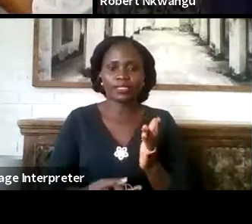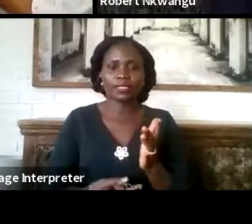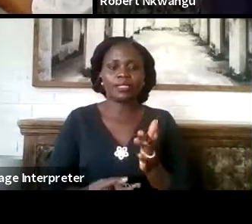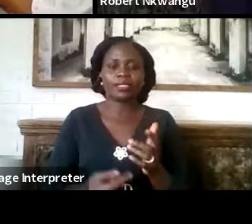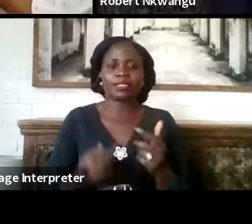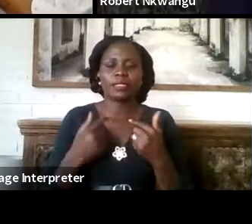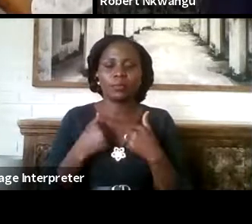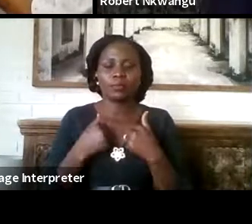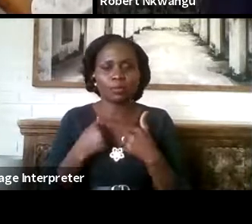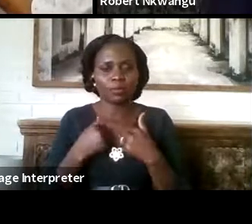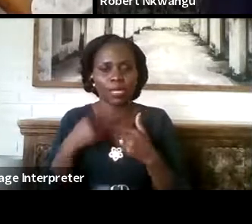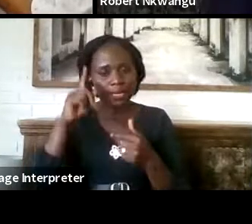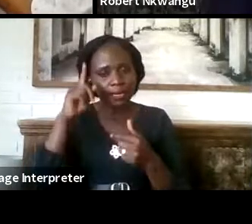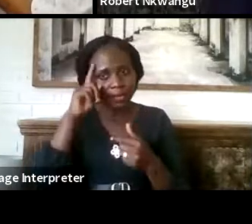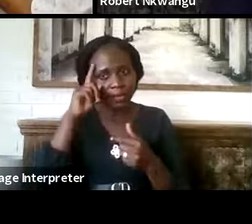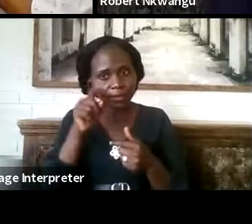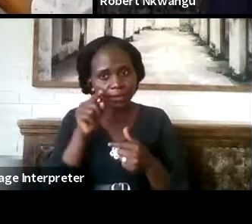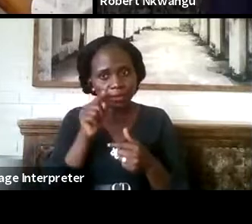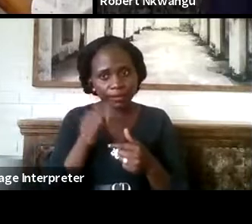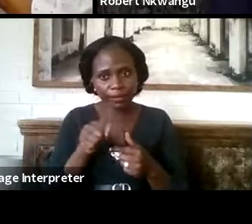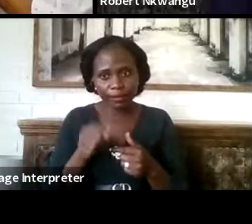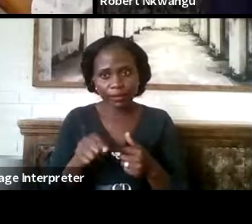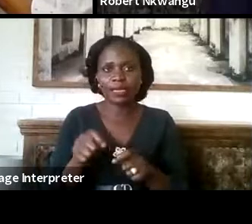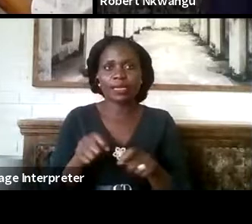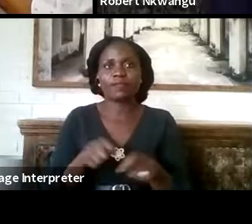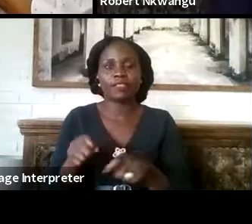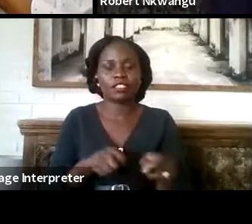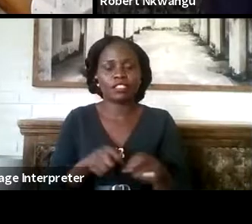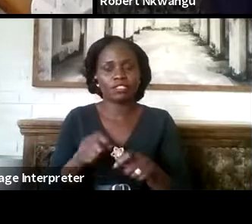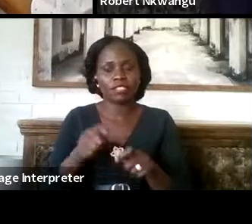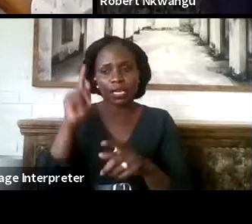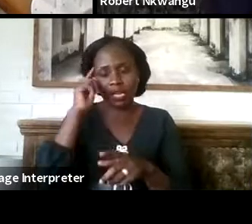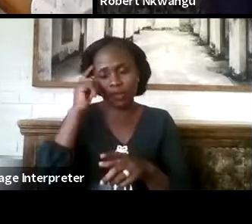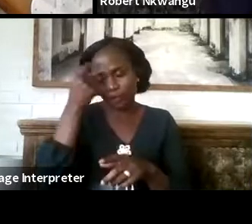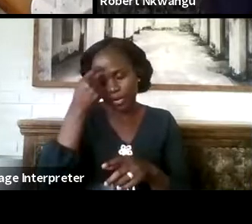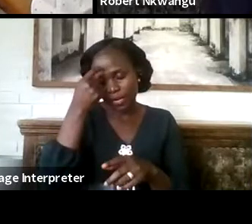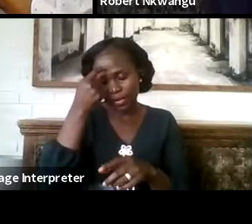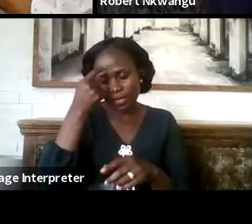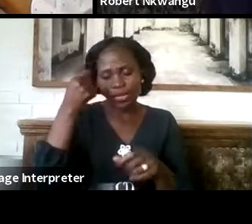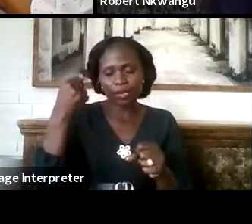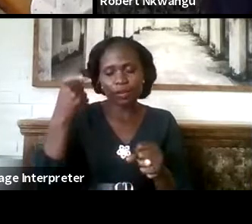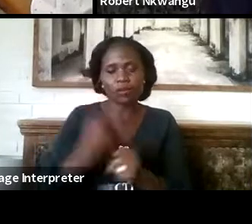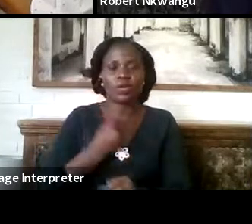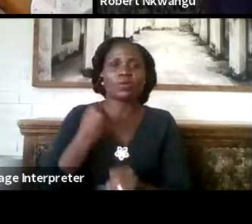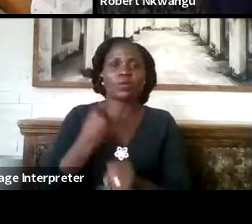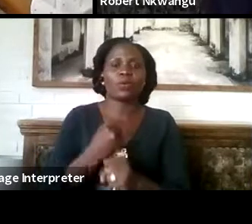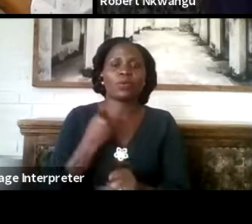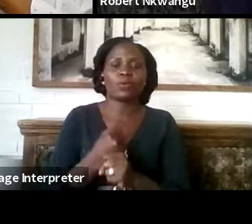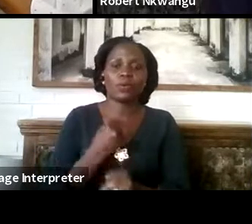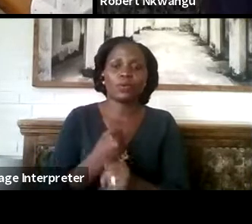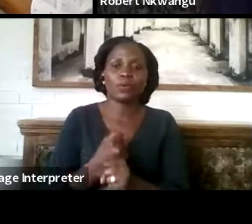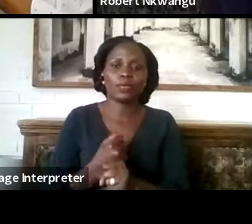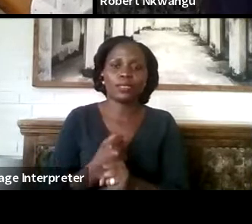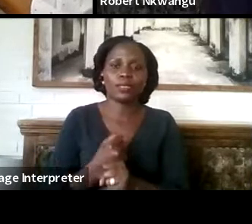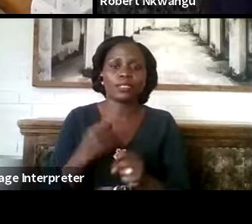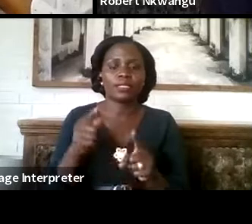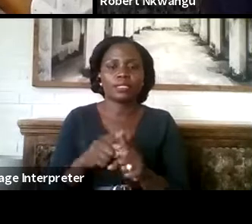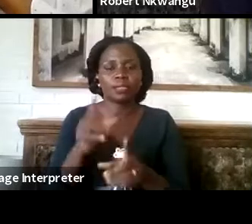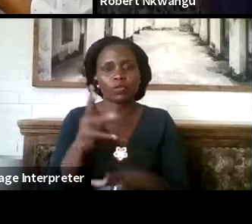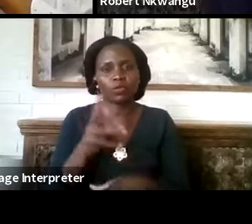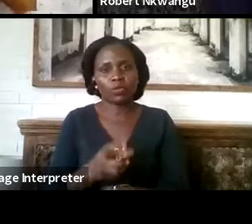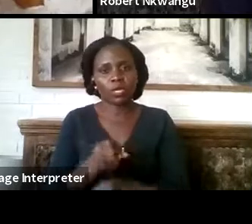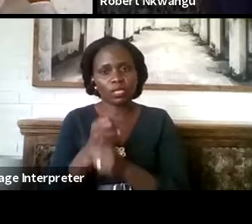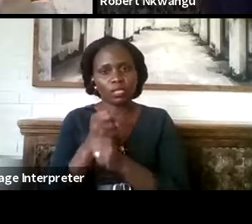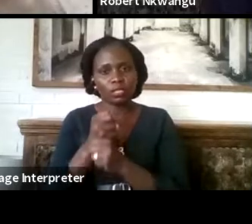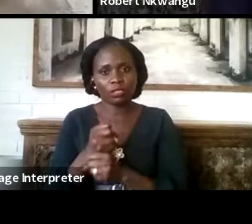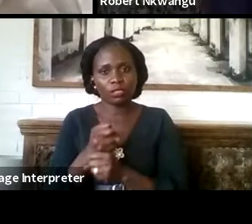government will do the work, and also the organization will also do their